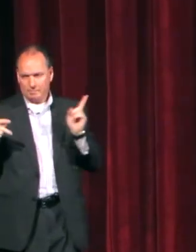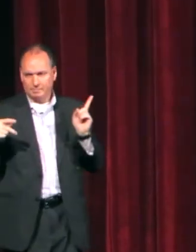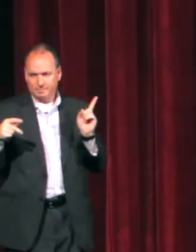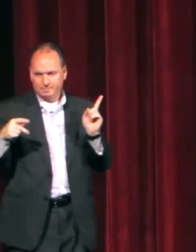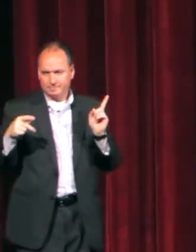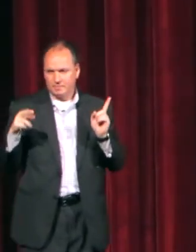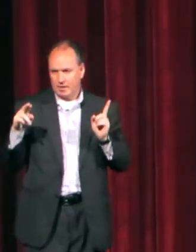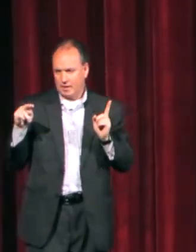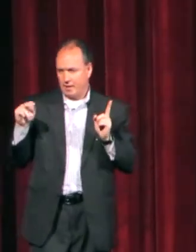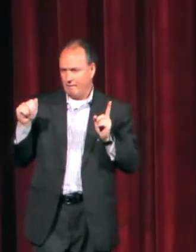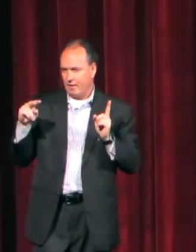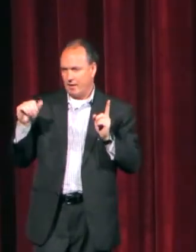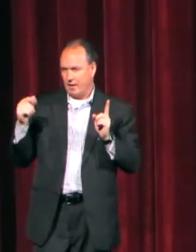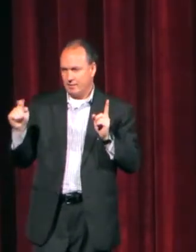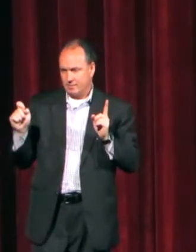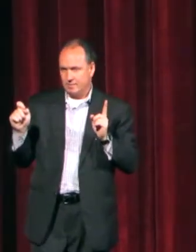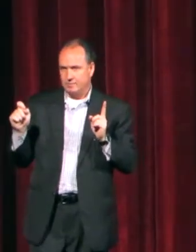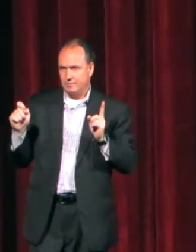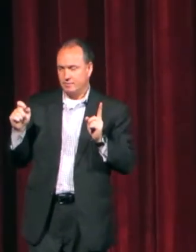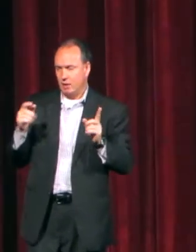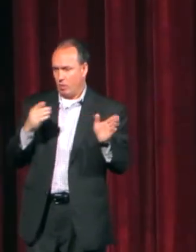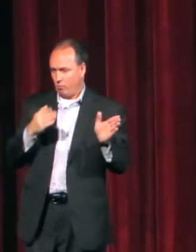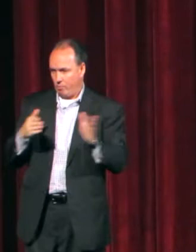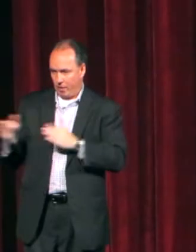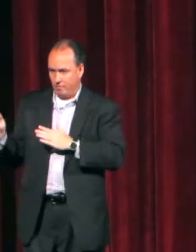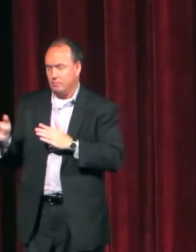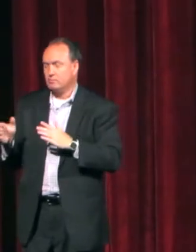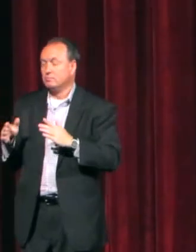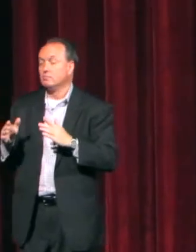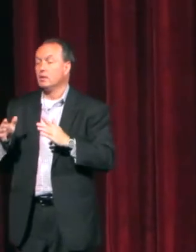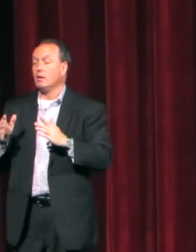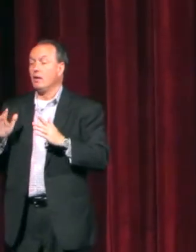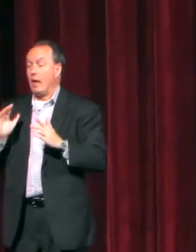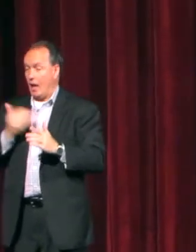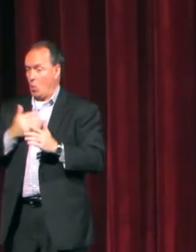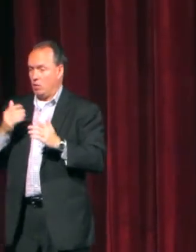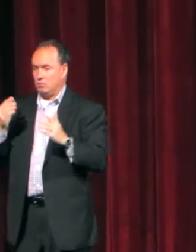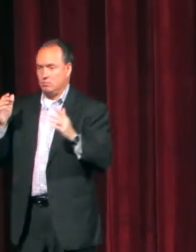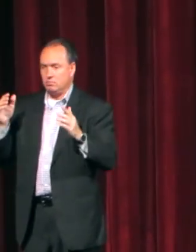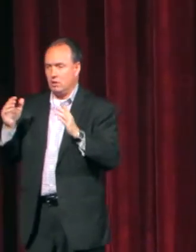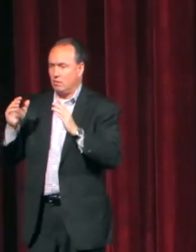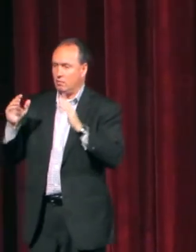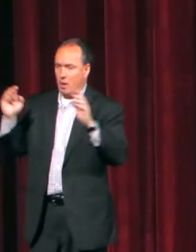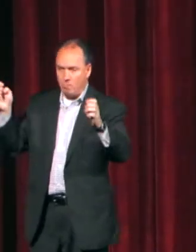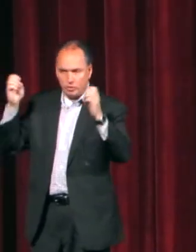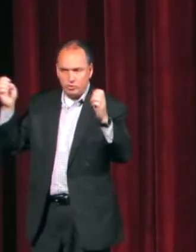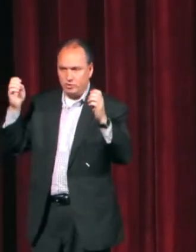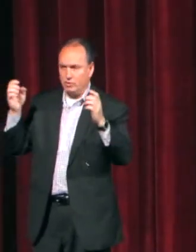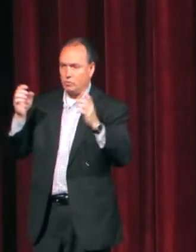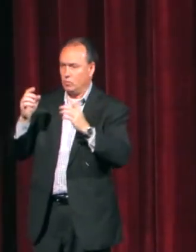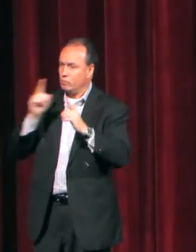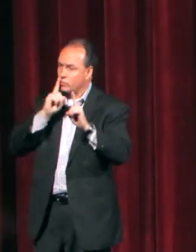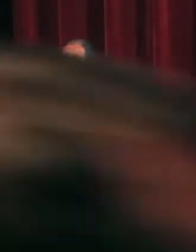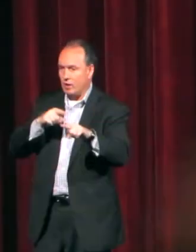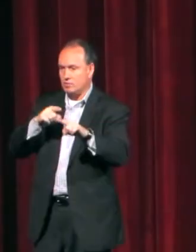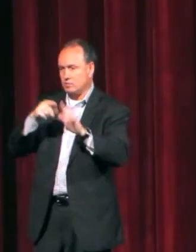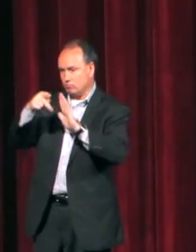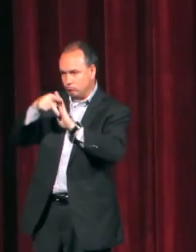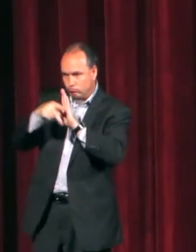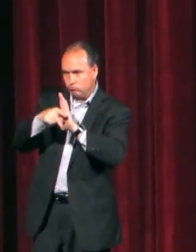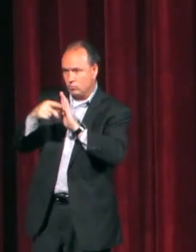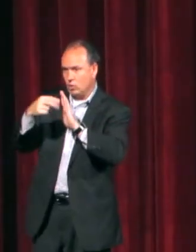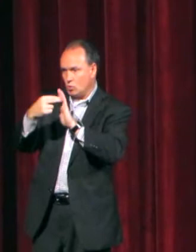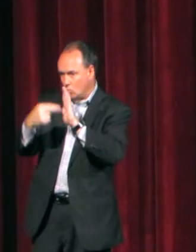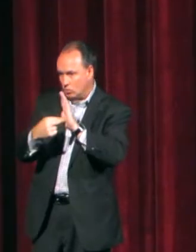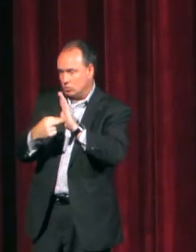Navigate Prepared. So like I said, what Navigate Prepared does is it takes our emergency response protocols and takes them